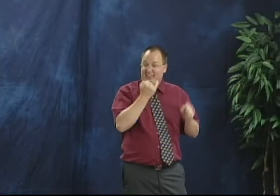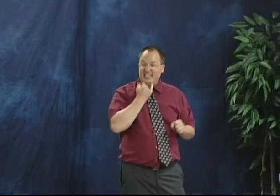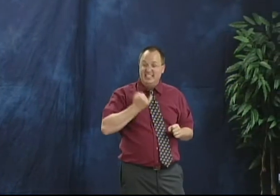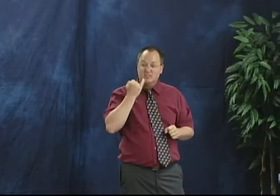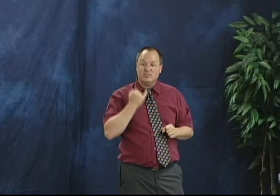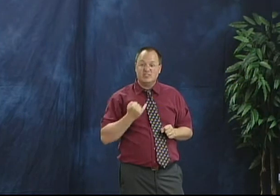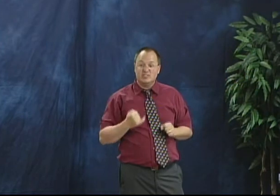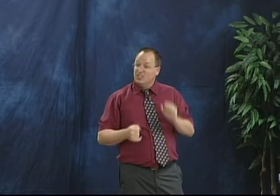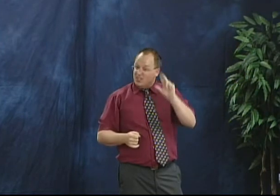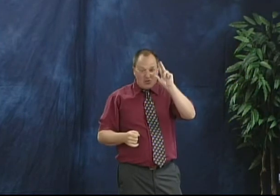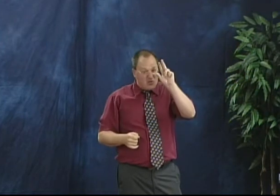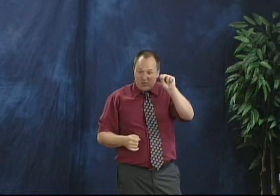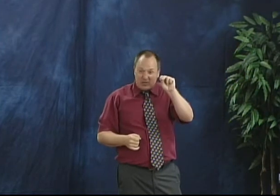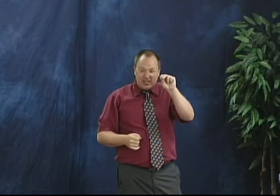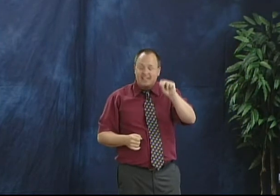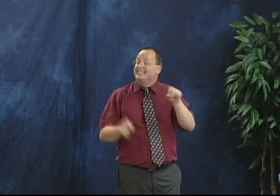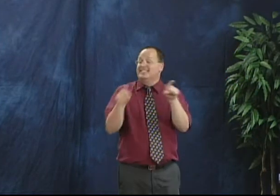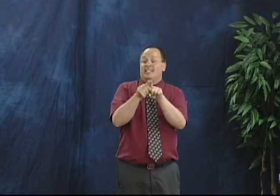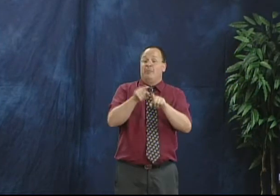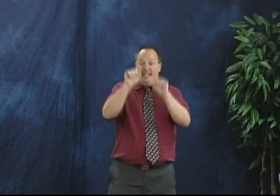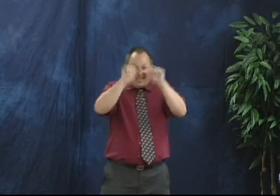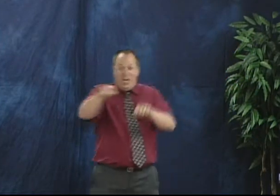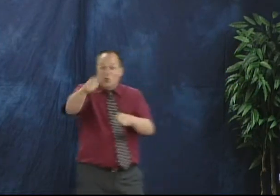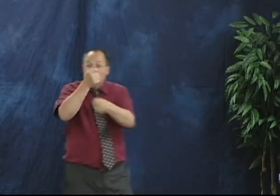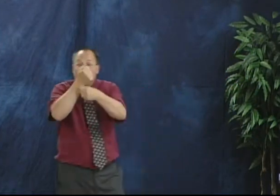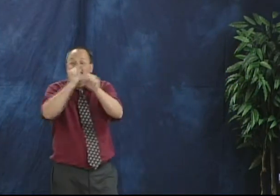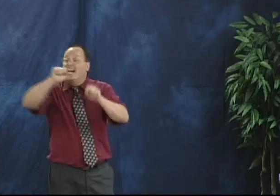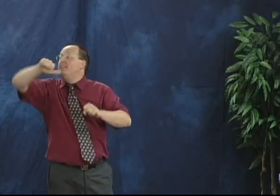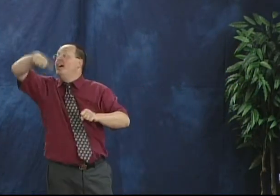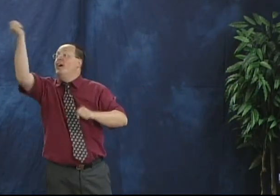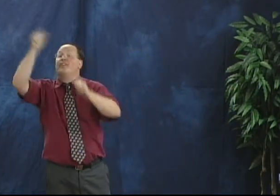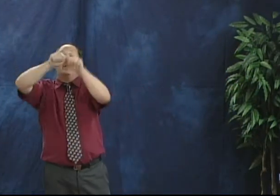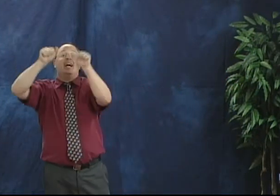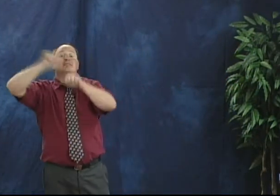And that's how we feel when we're called to minister somewhere.